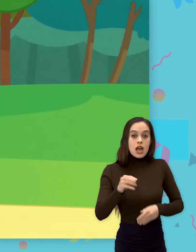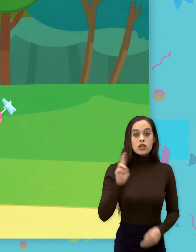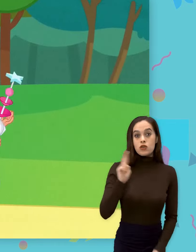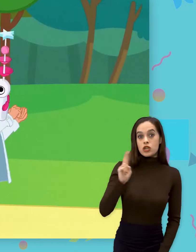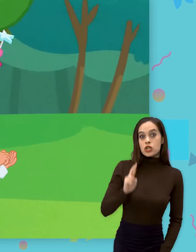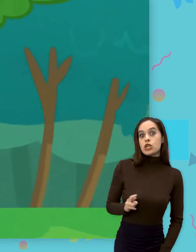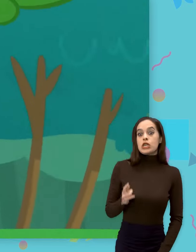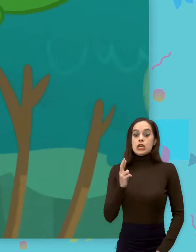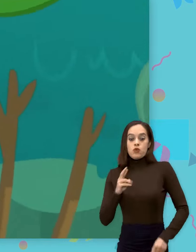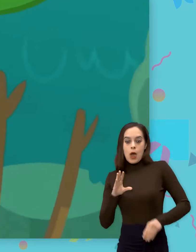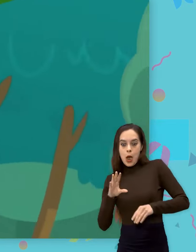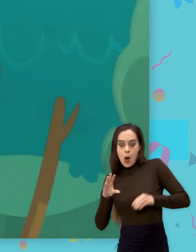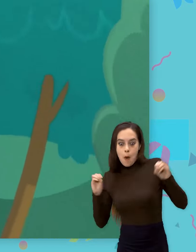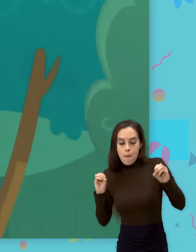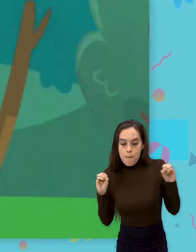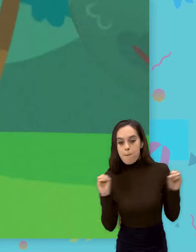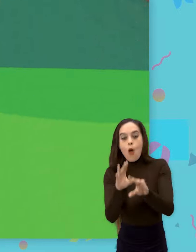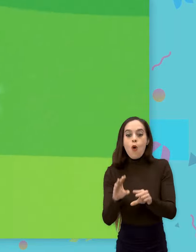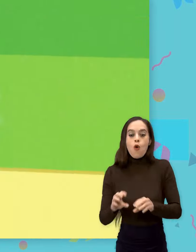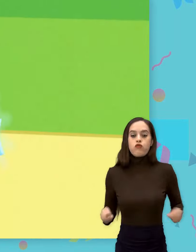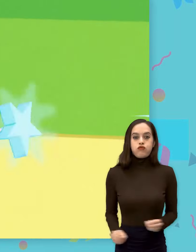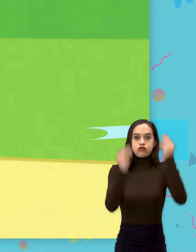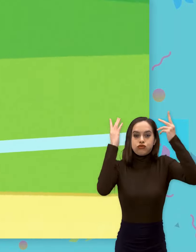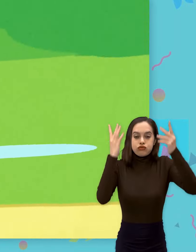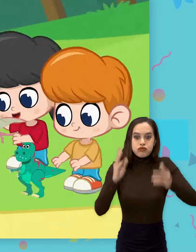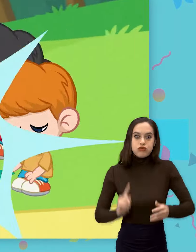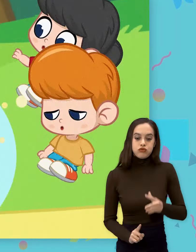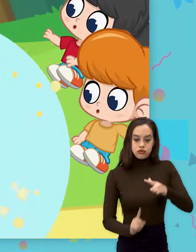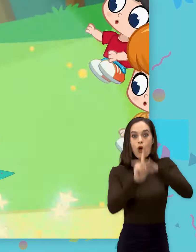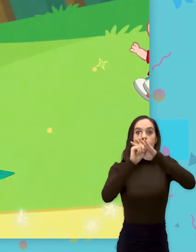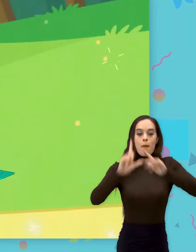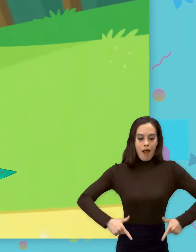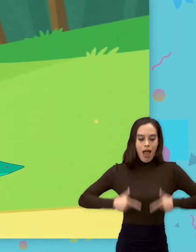Professor Rashid's light rays zap them to life.